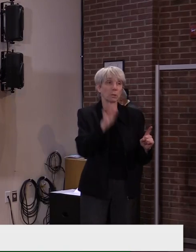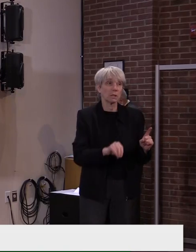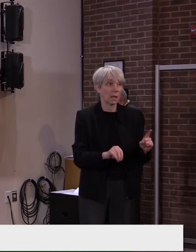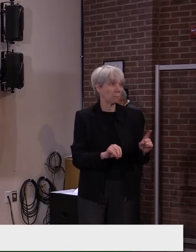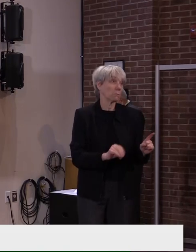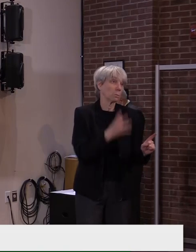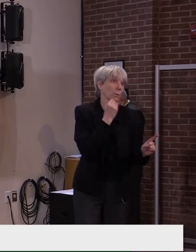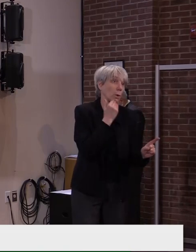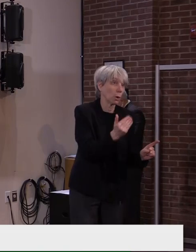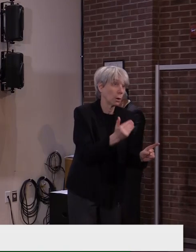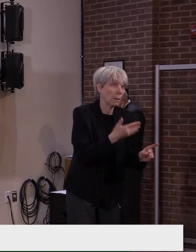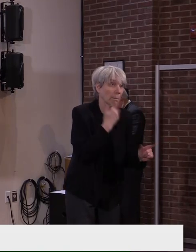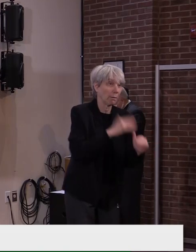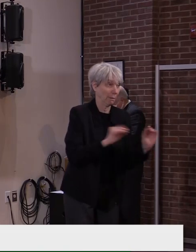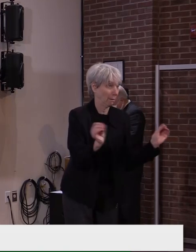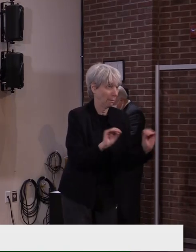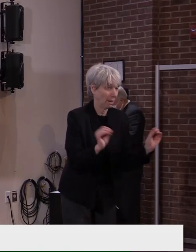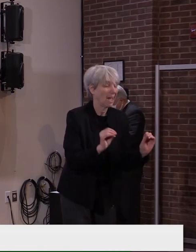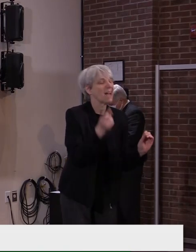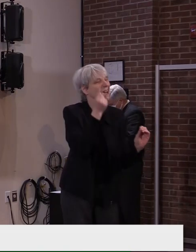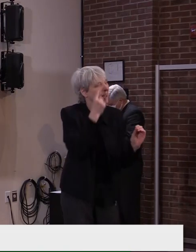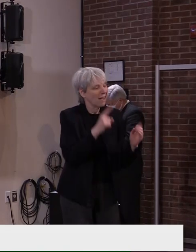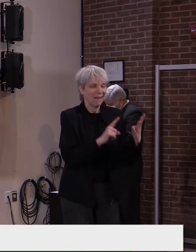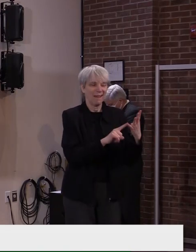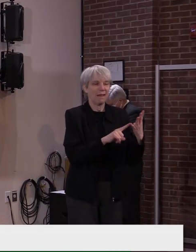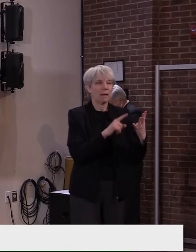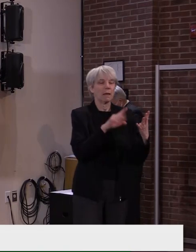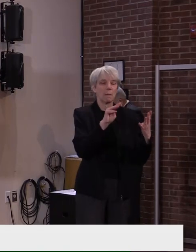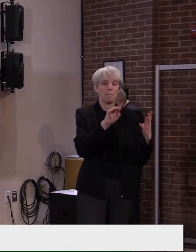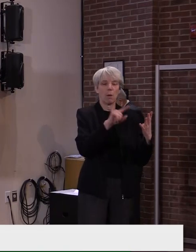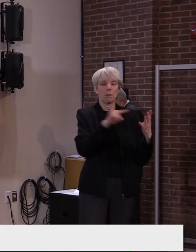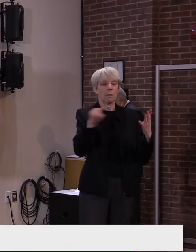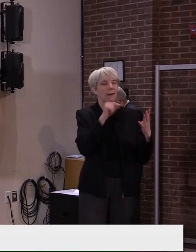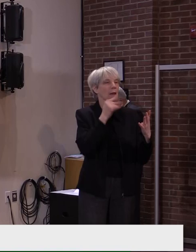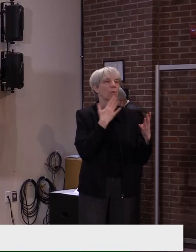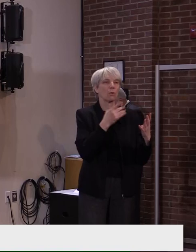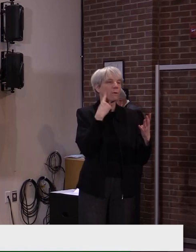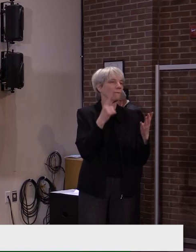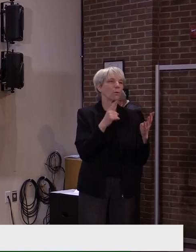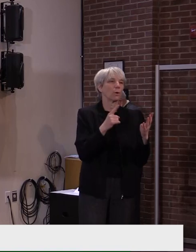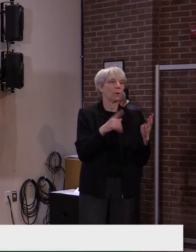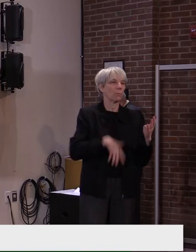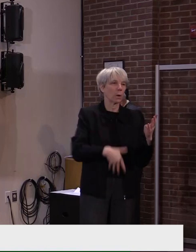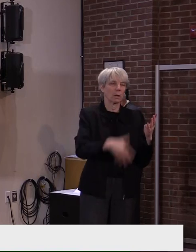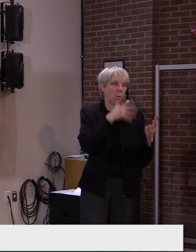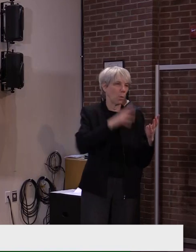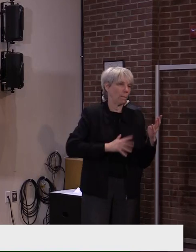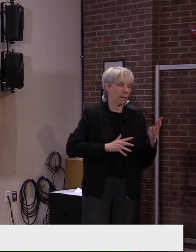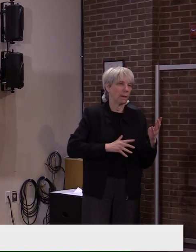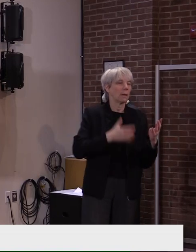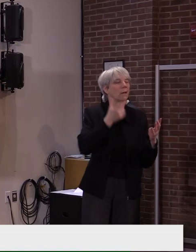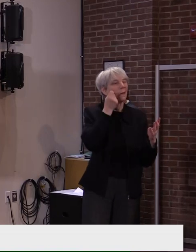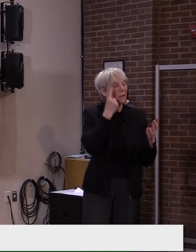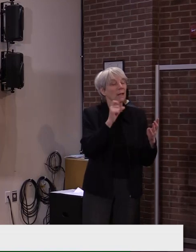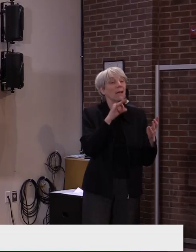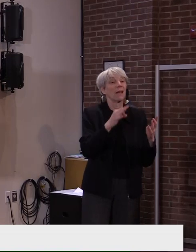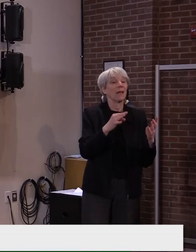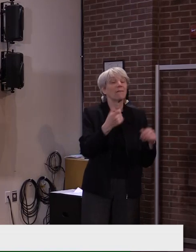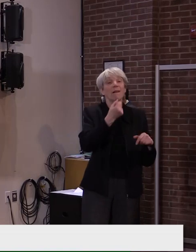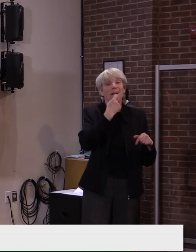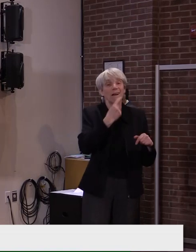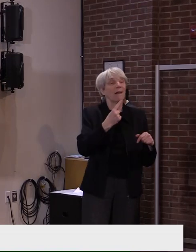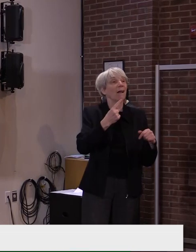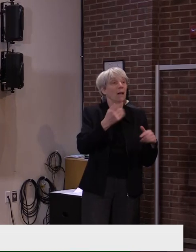pregnancy. There are also theoretical concerns it will increase the mutagenicity of the virus. This drug is only